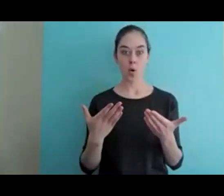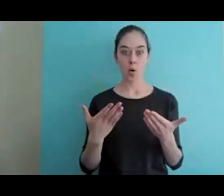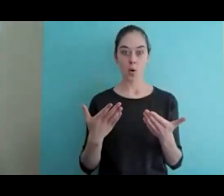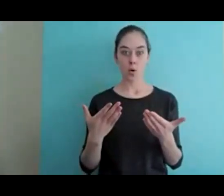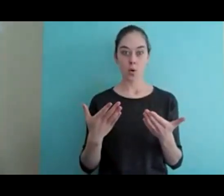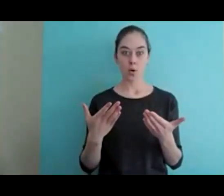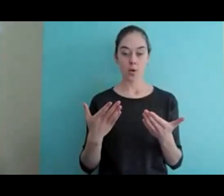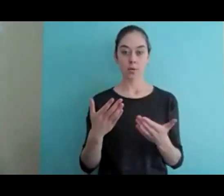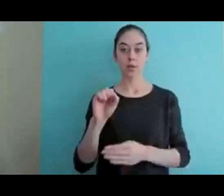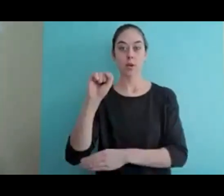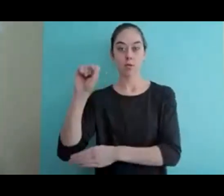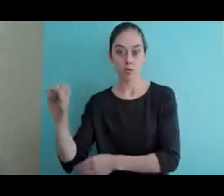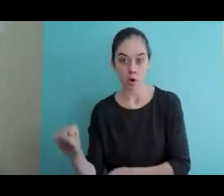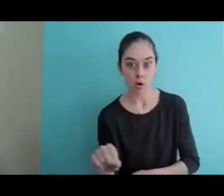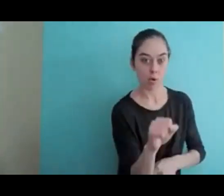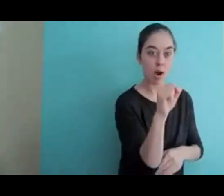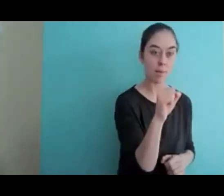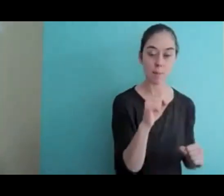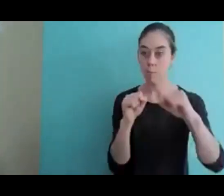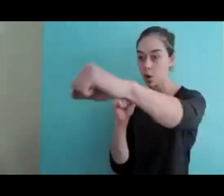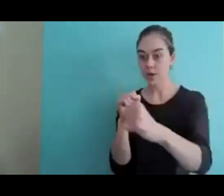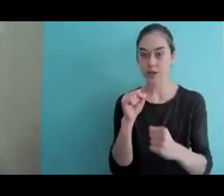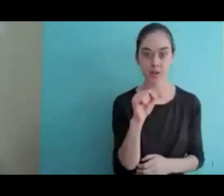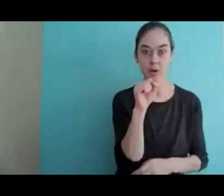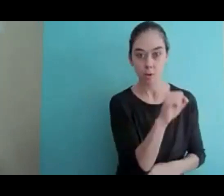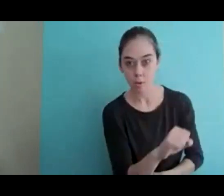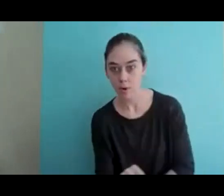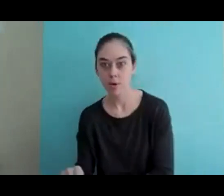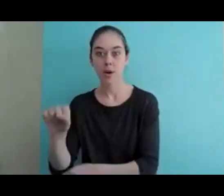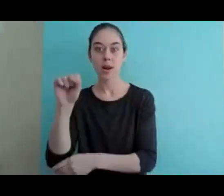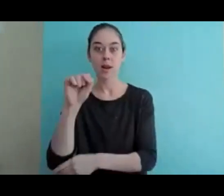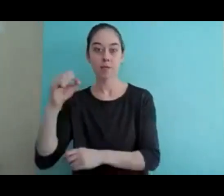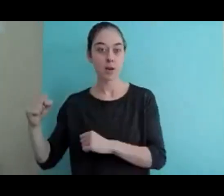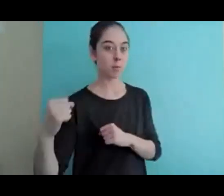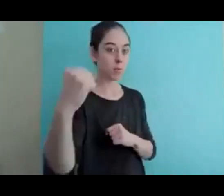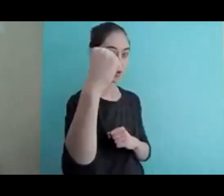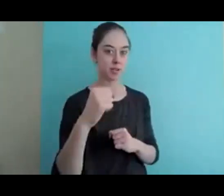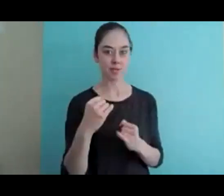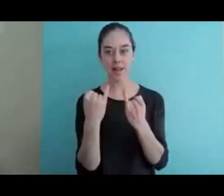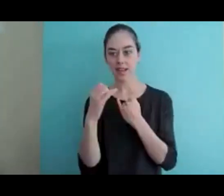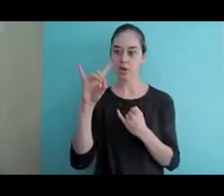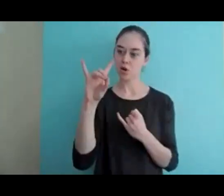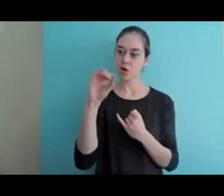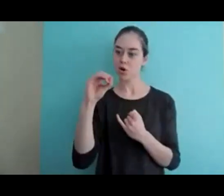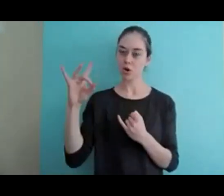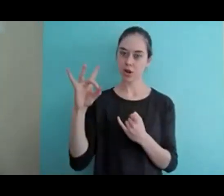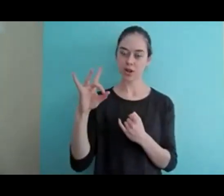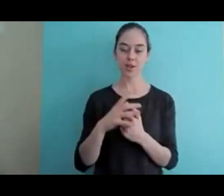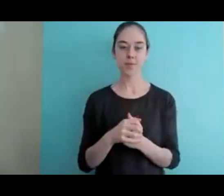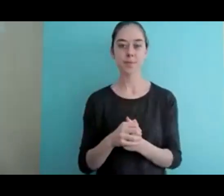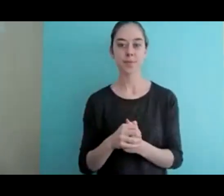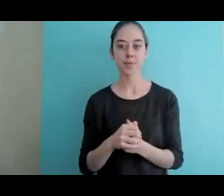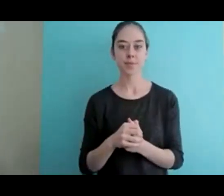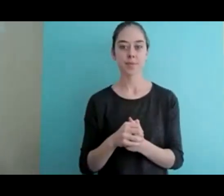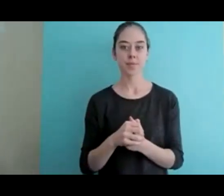right, punch right. Rolling left, punch left. With a hook, like a hook. Roll left,